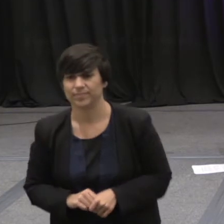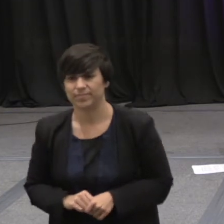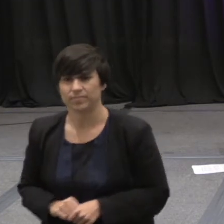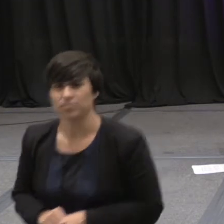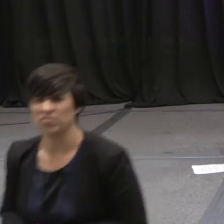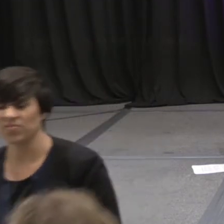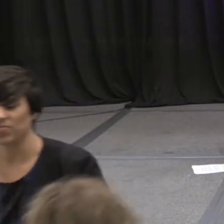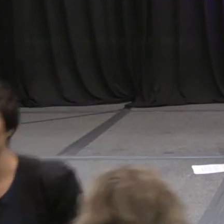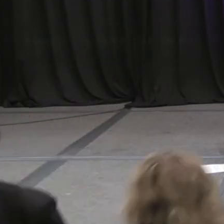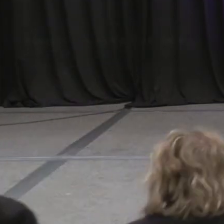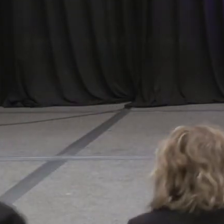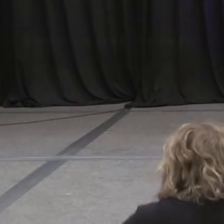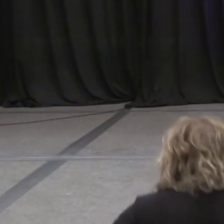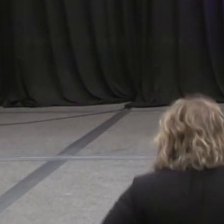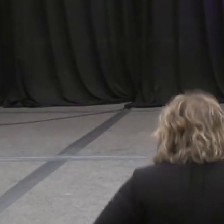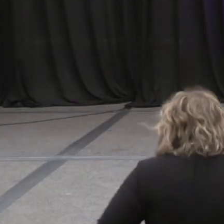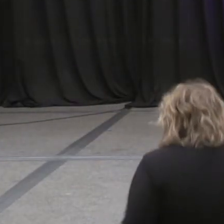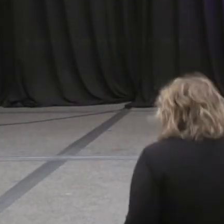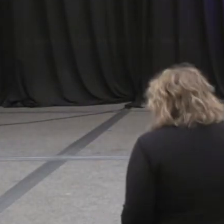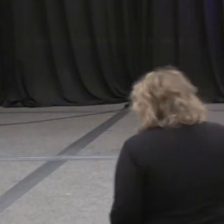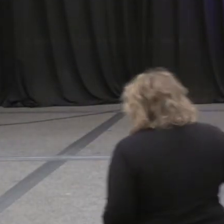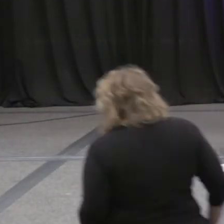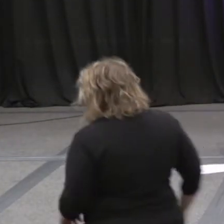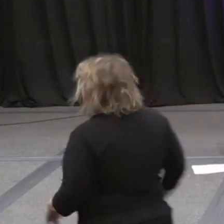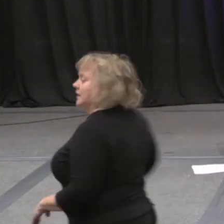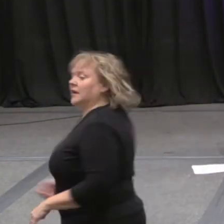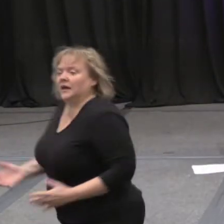I just wanted to address what you just said